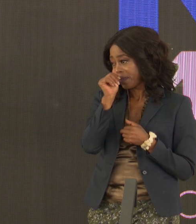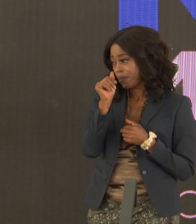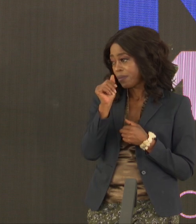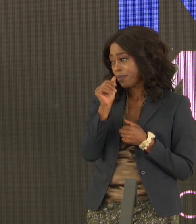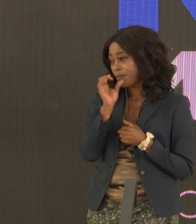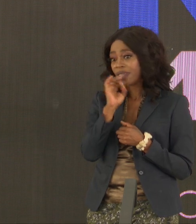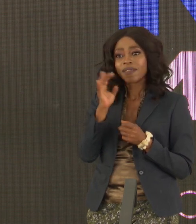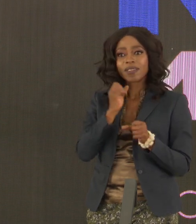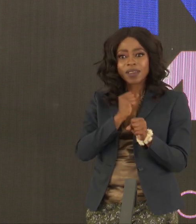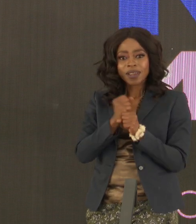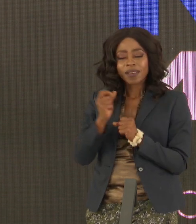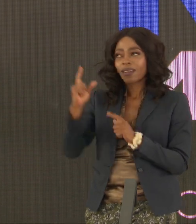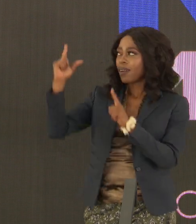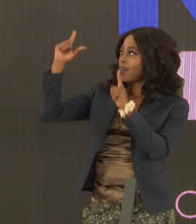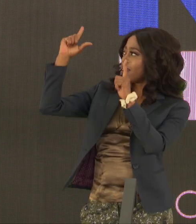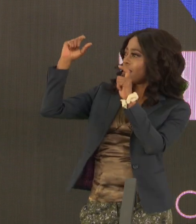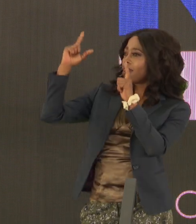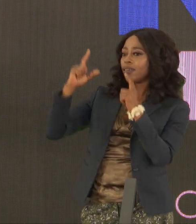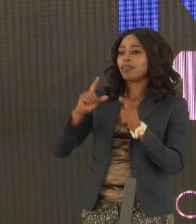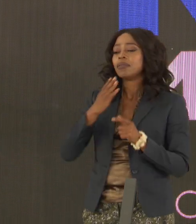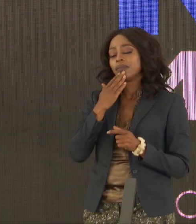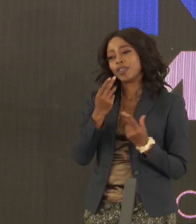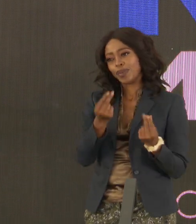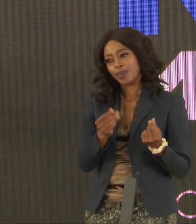If you did not take a selfie, take one,